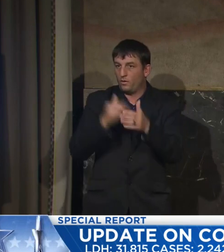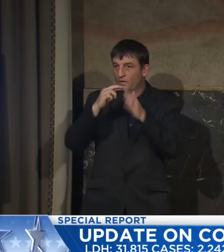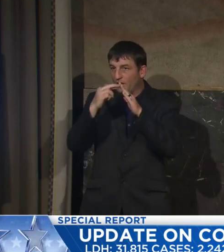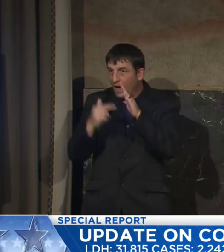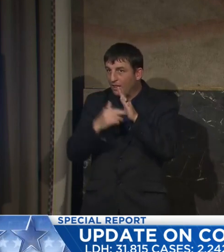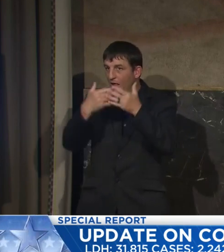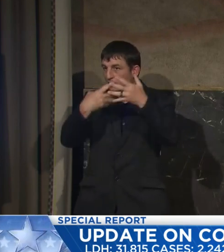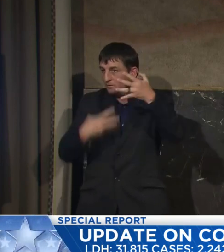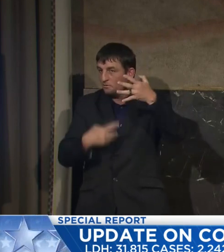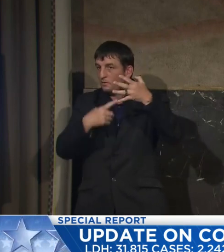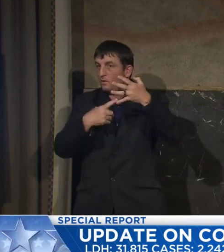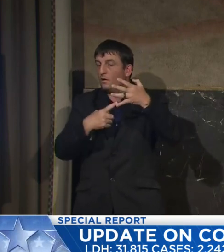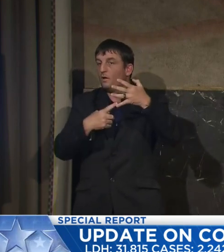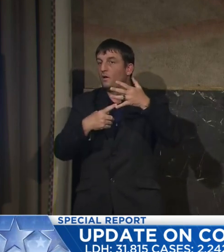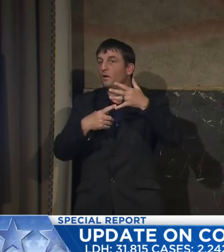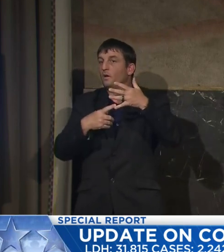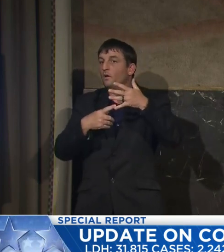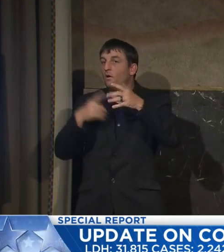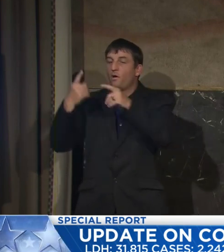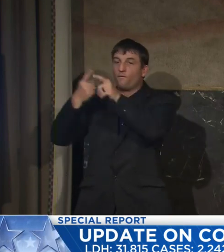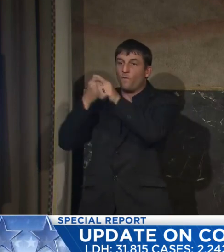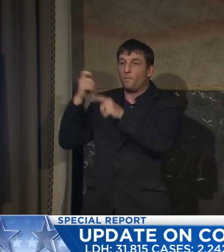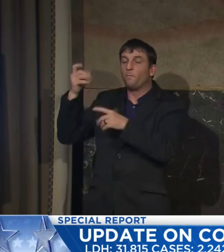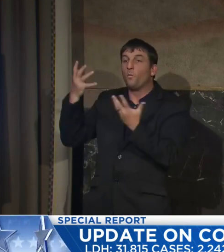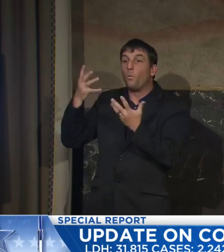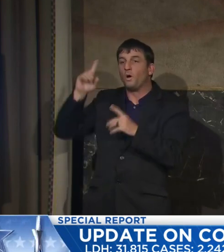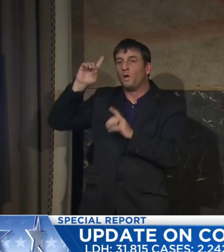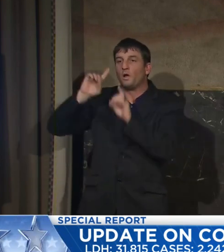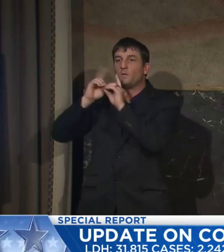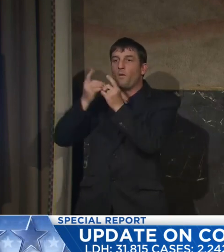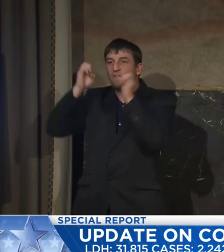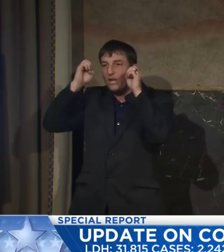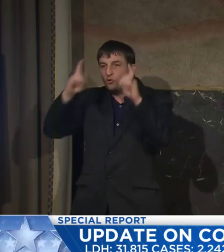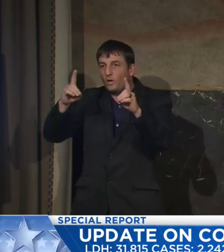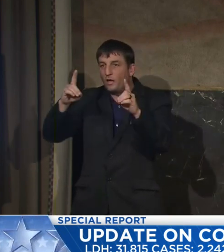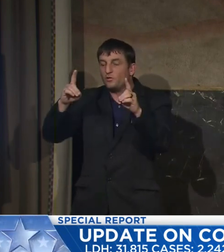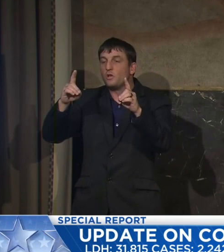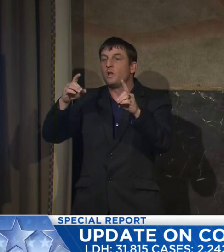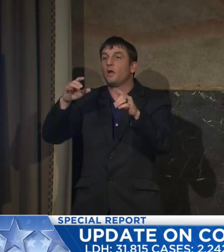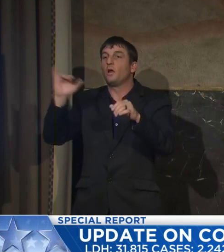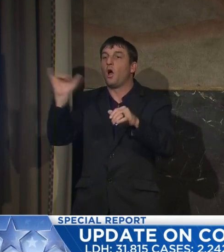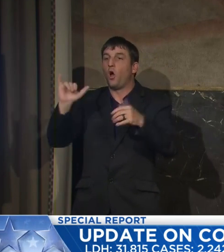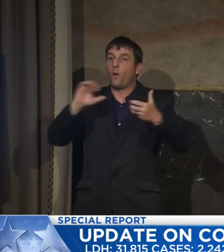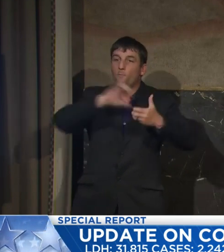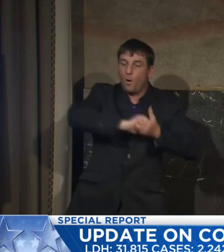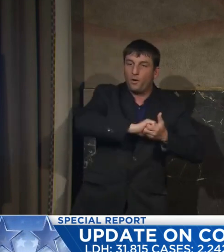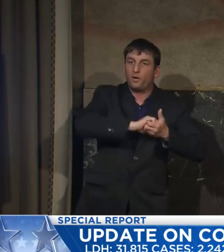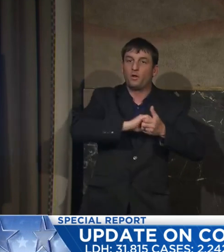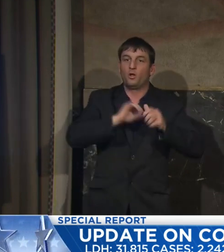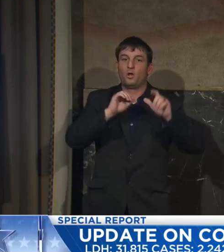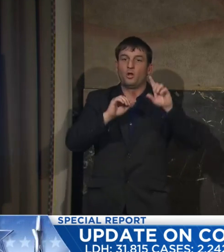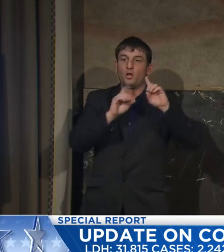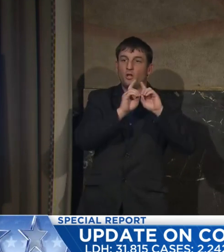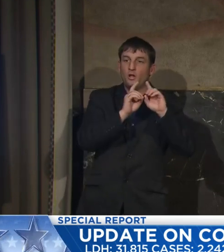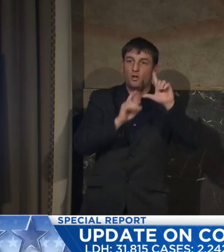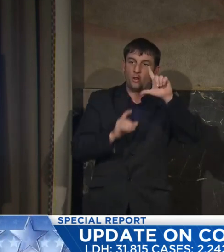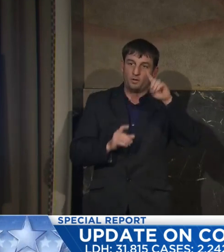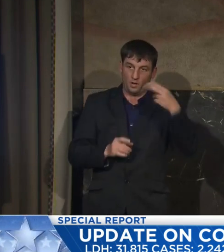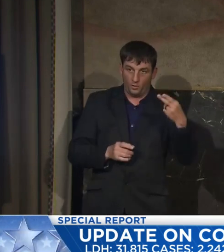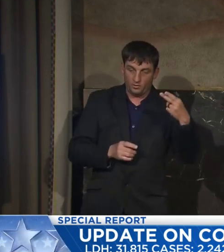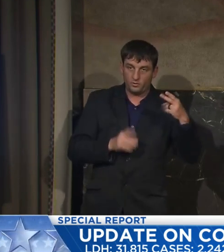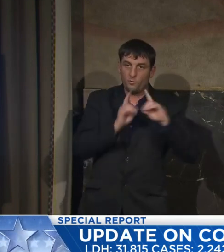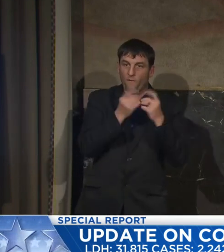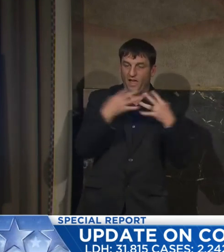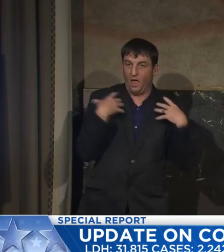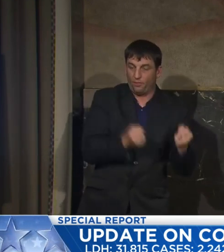do it, coming through the Department of Education in partnership with the Department of Health. But I want